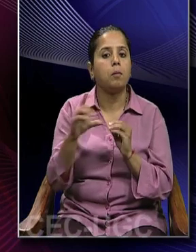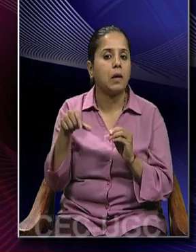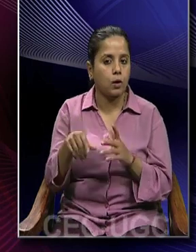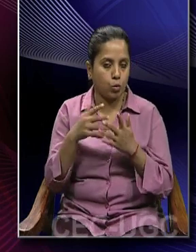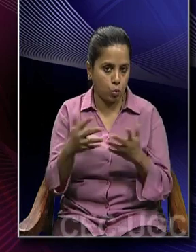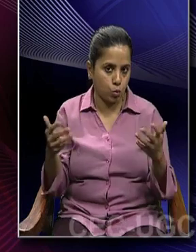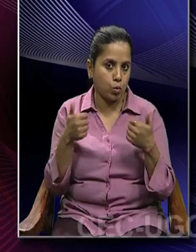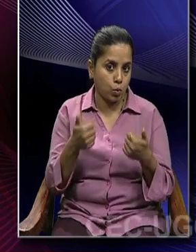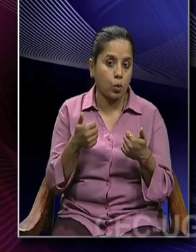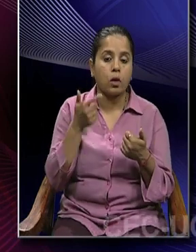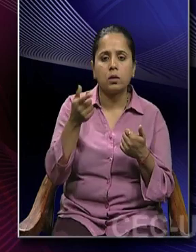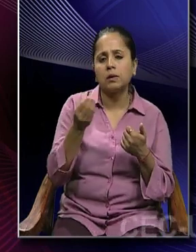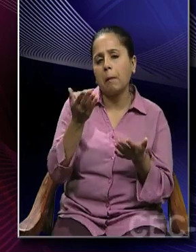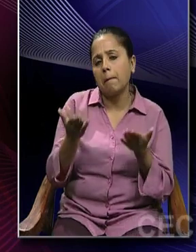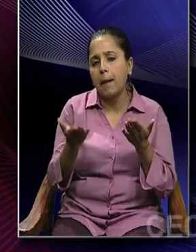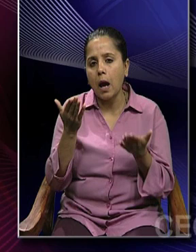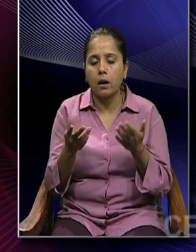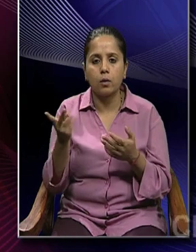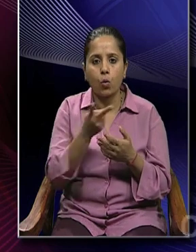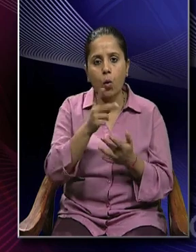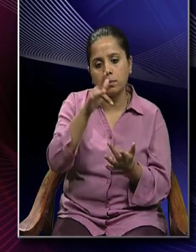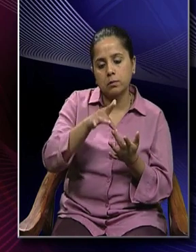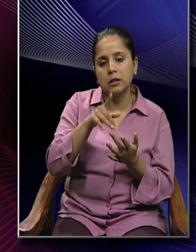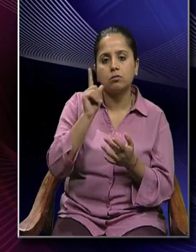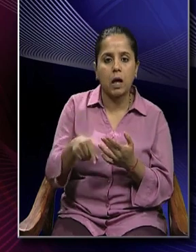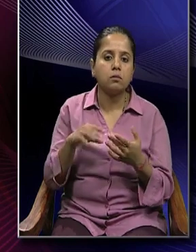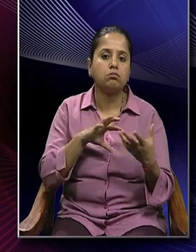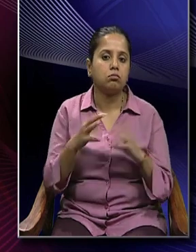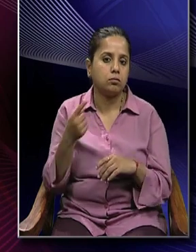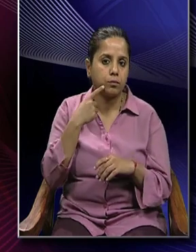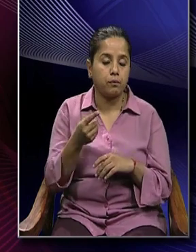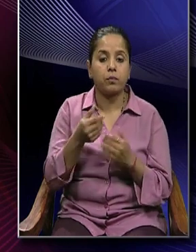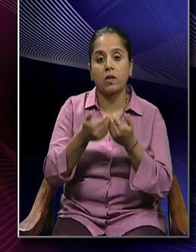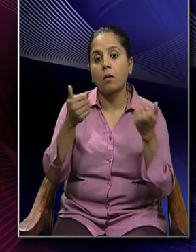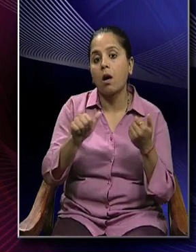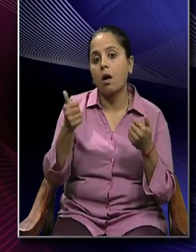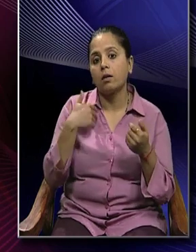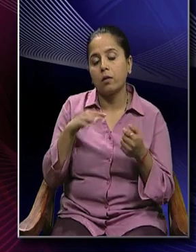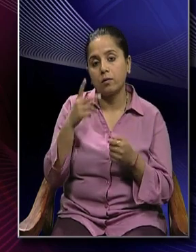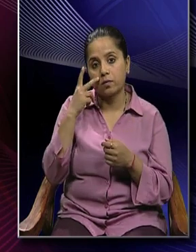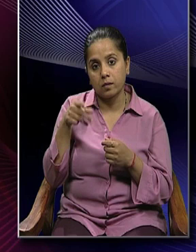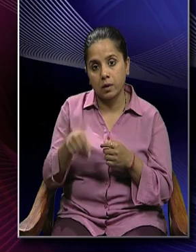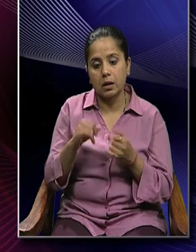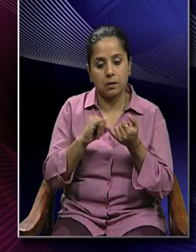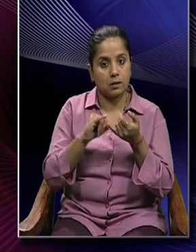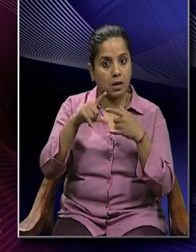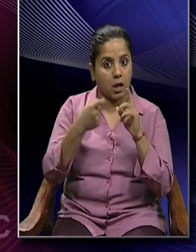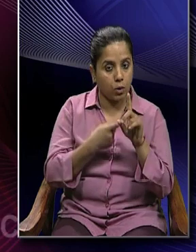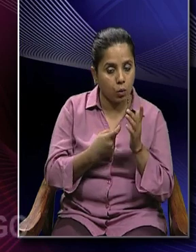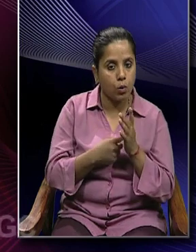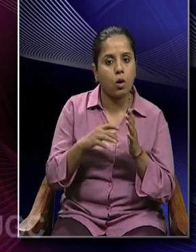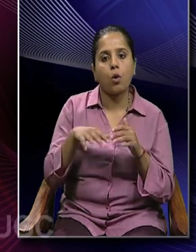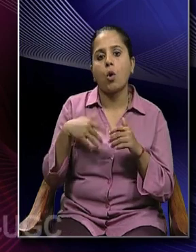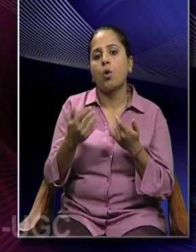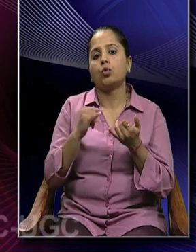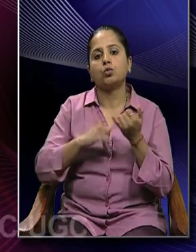So, some kind of a balance between them is to be made. Apart from that, we also see that the term secular and socialist, they were